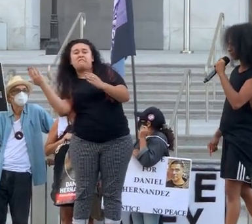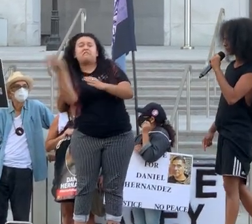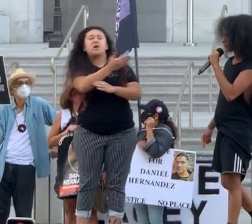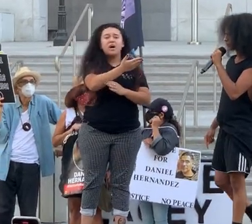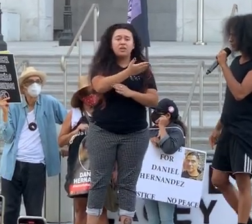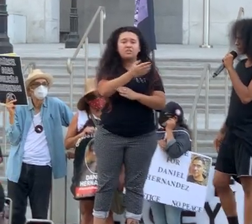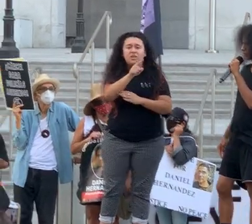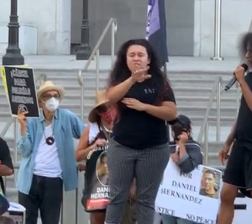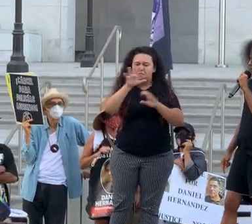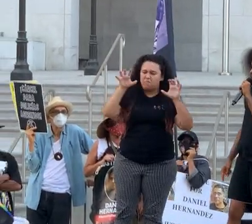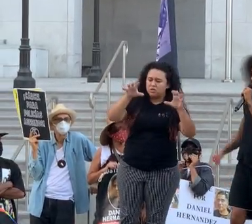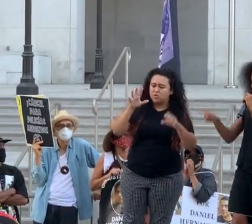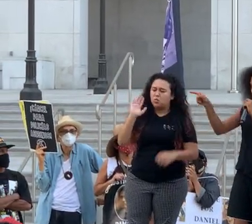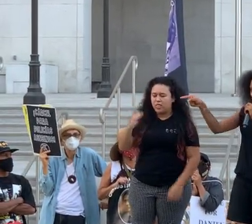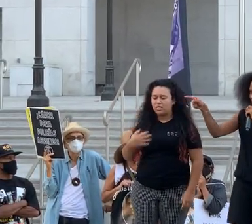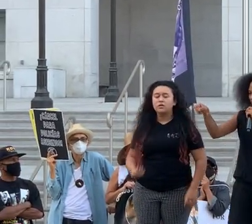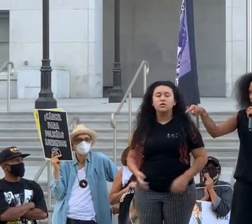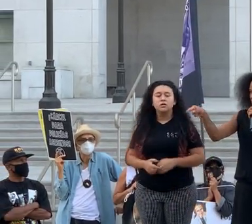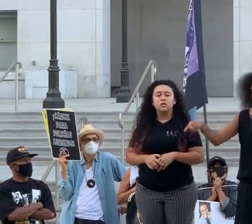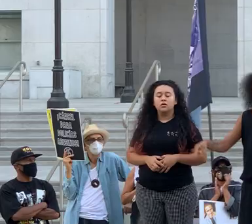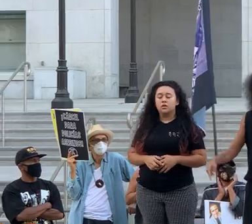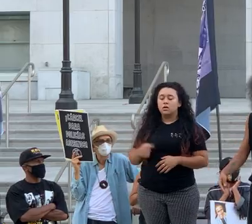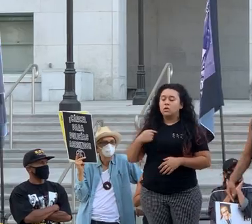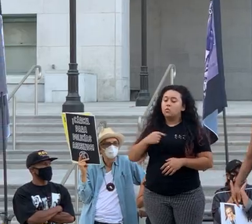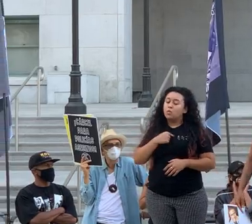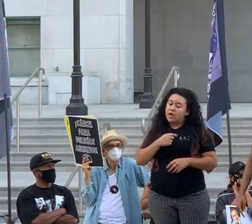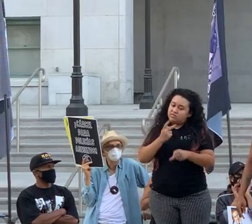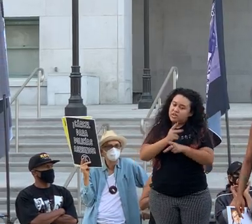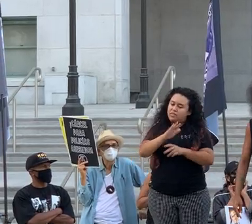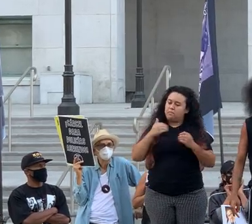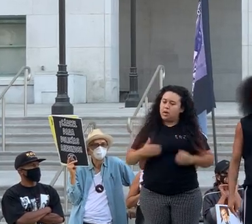bigotry. But then we have to deal with the body.